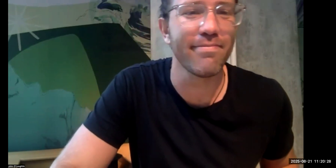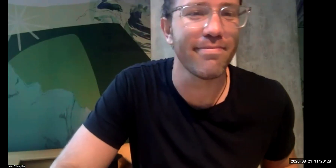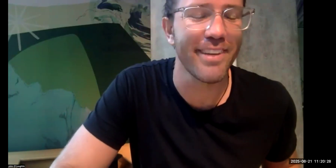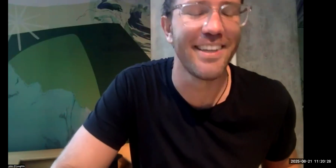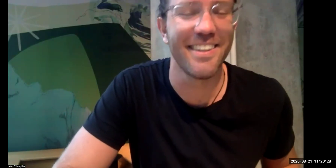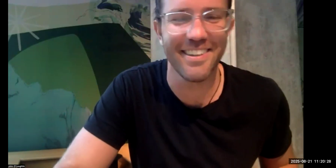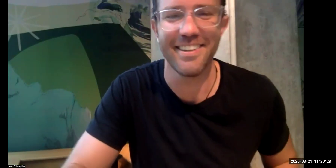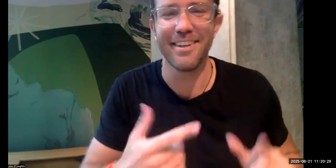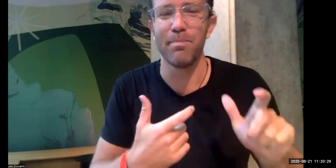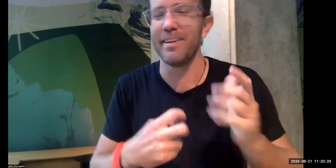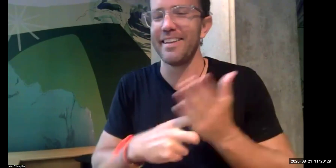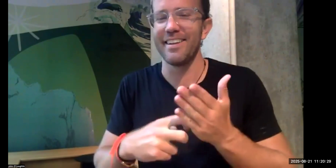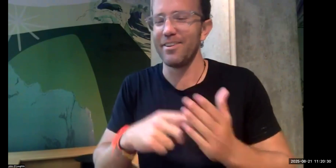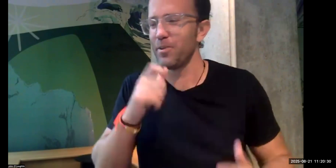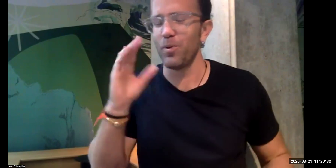Perfect.